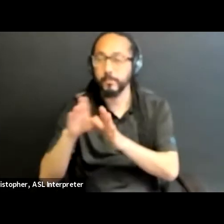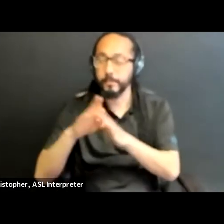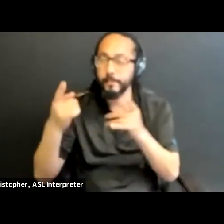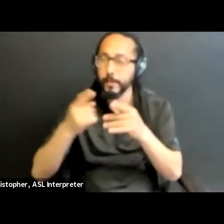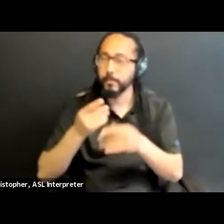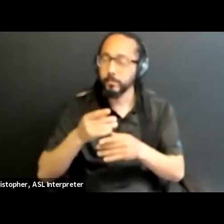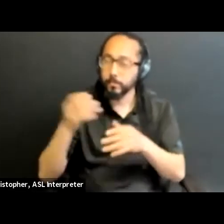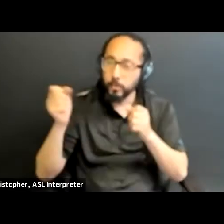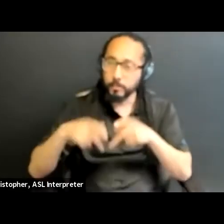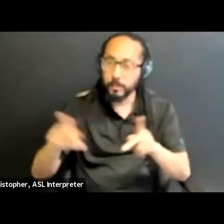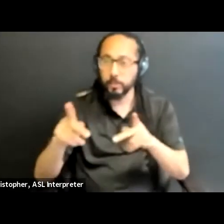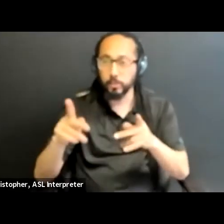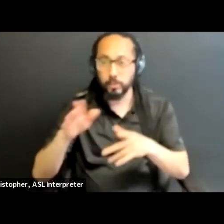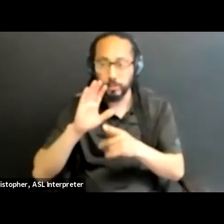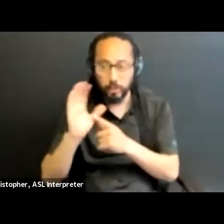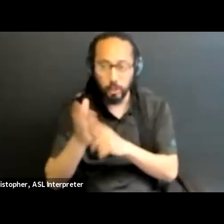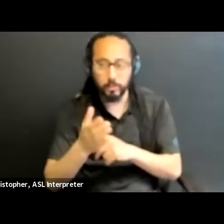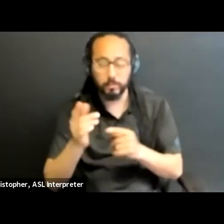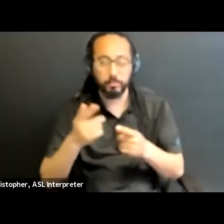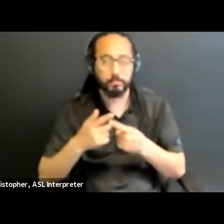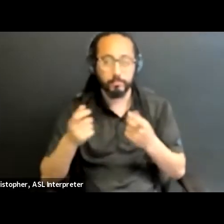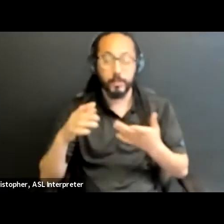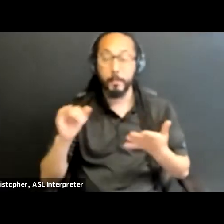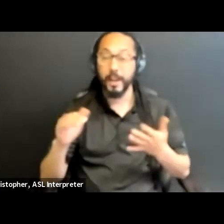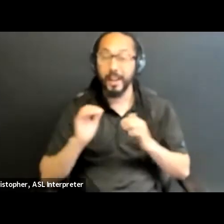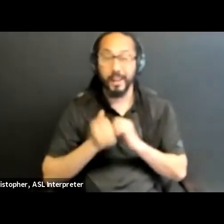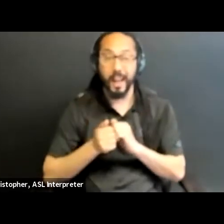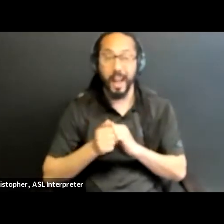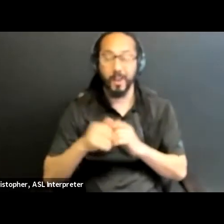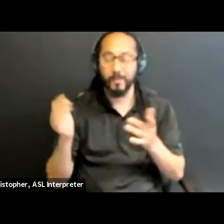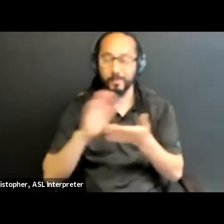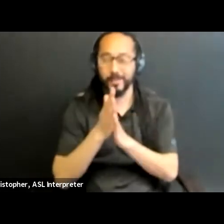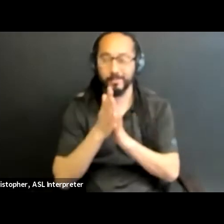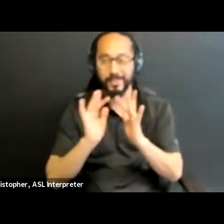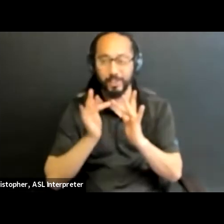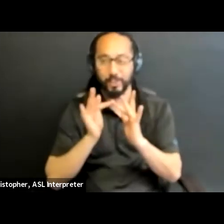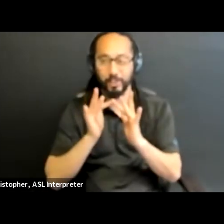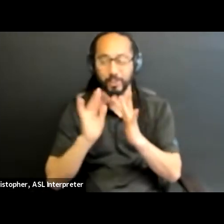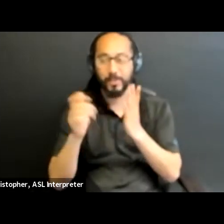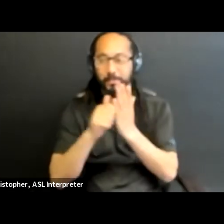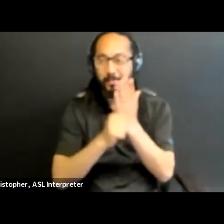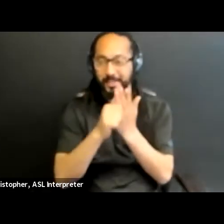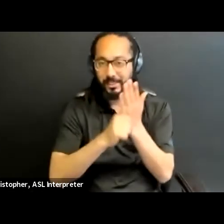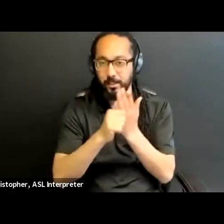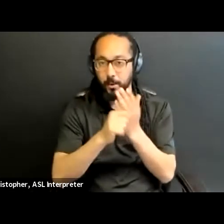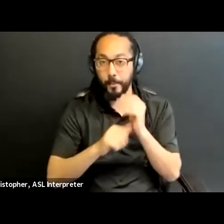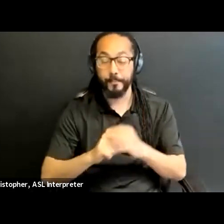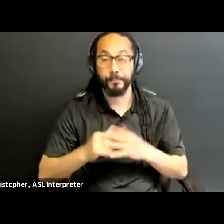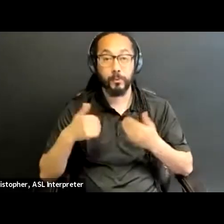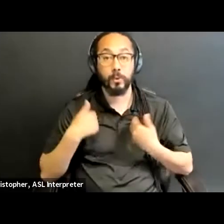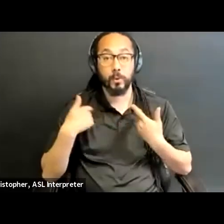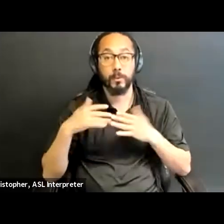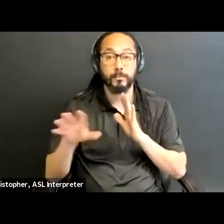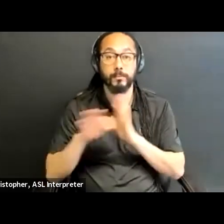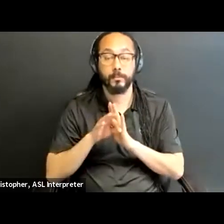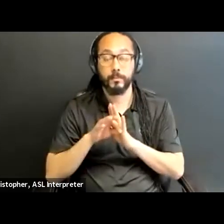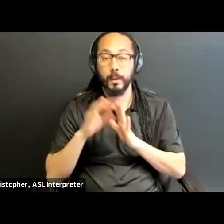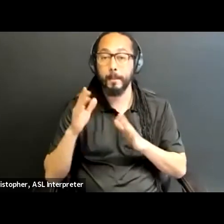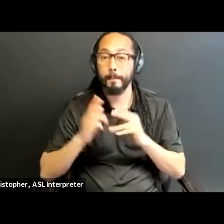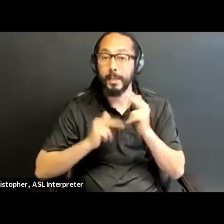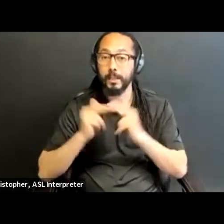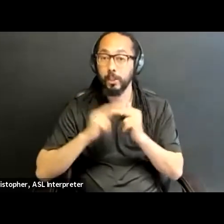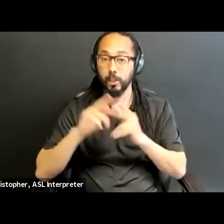therapy lens presented as a digital zine. So the youth chose the name Building Community Understanding Consent,